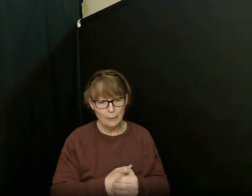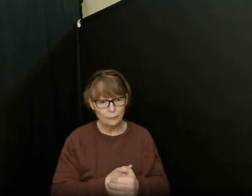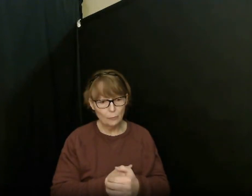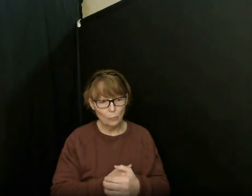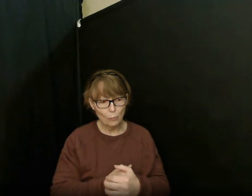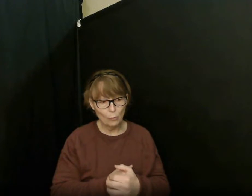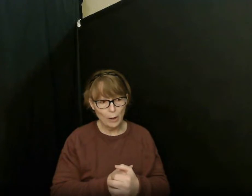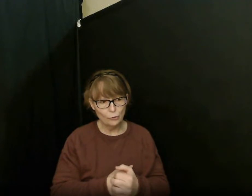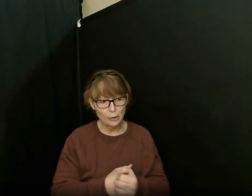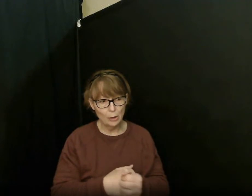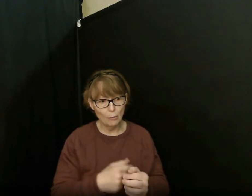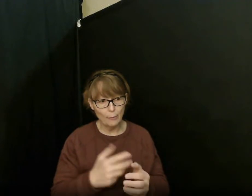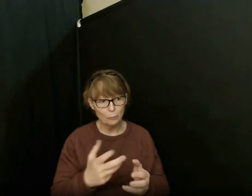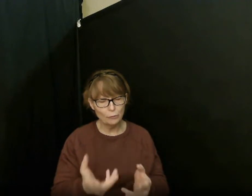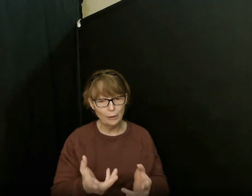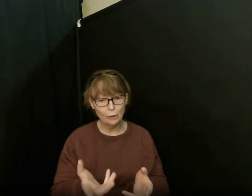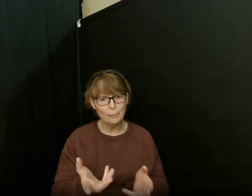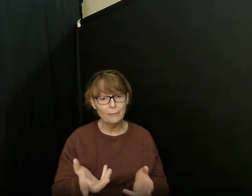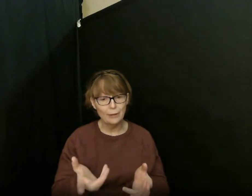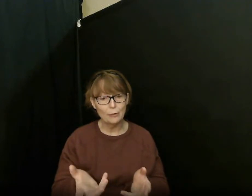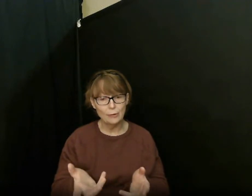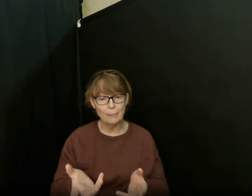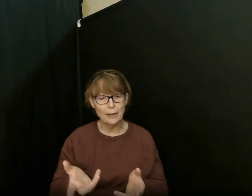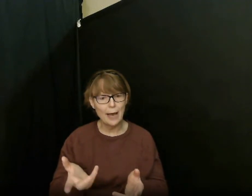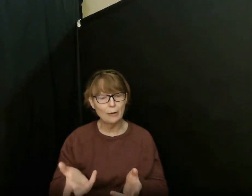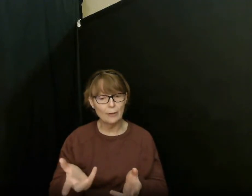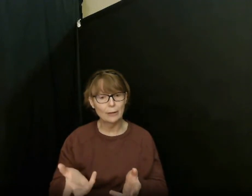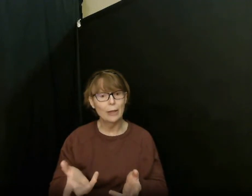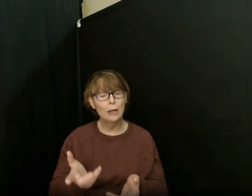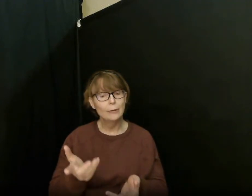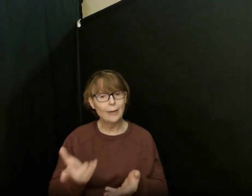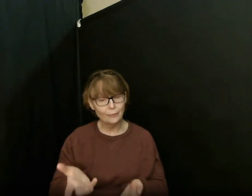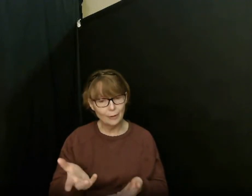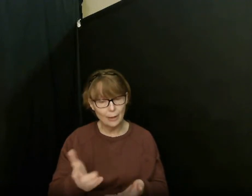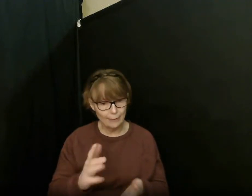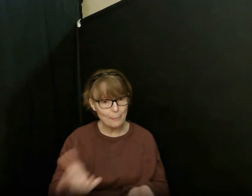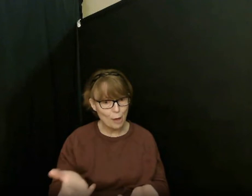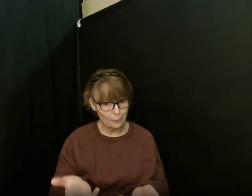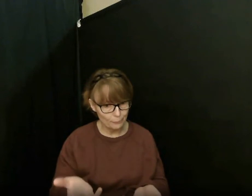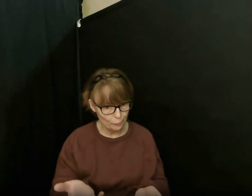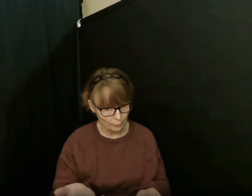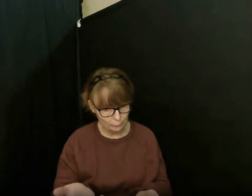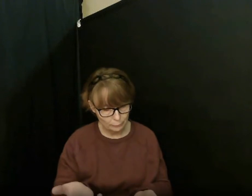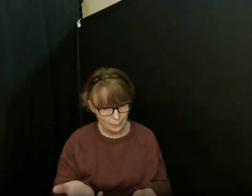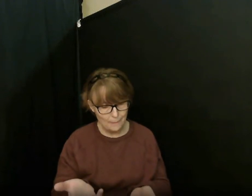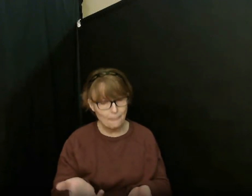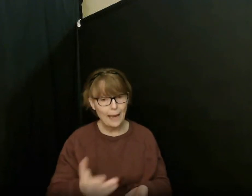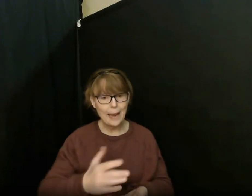was watching. I looked up a videotape on how to sign laptop computer,